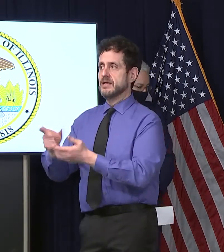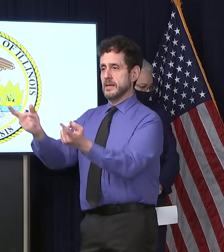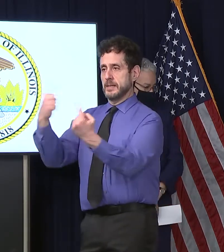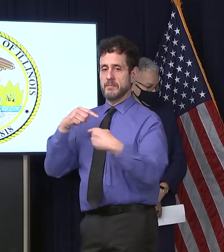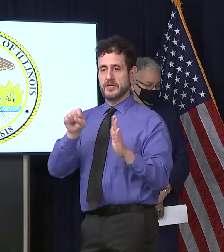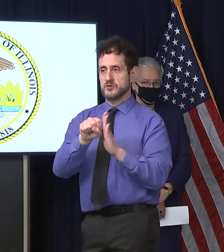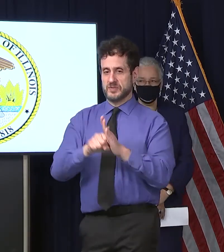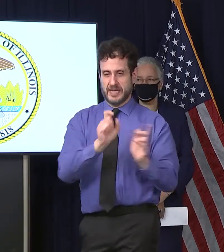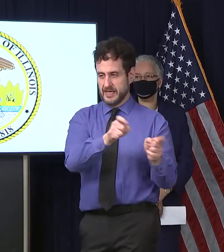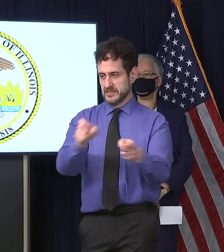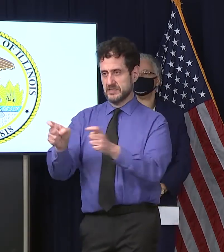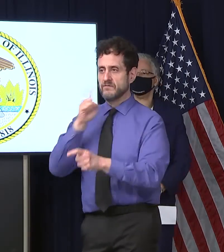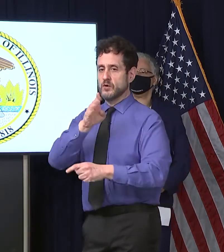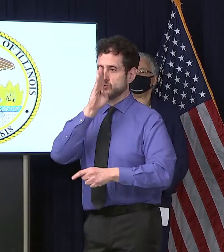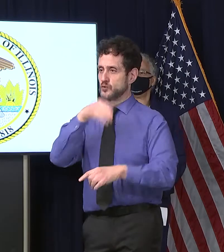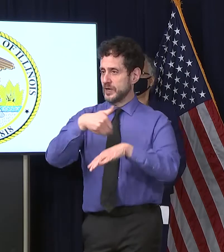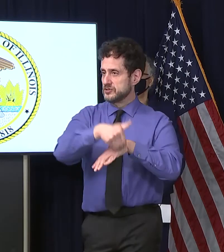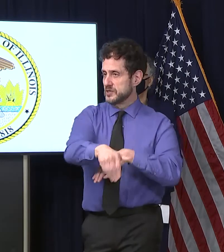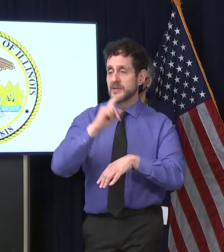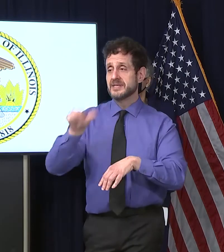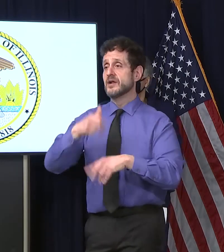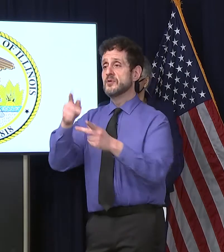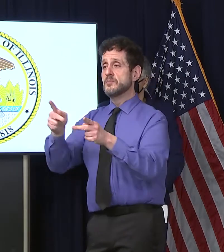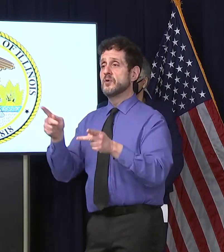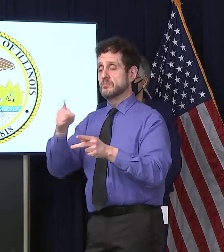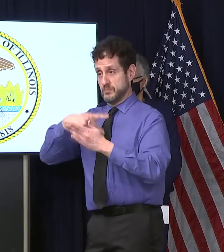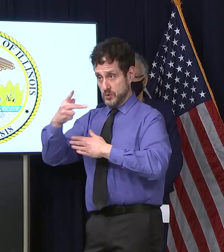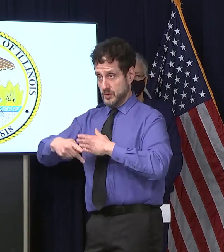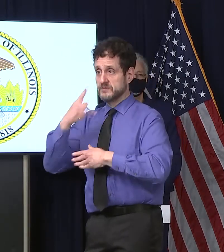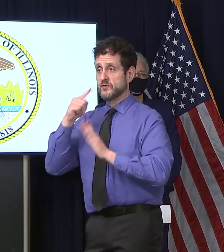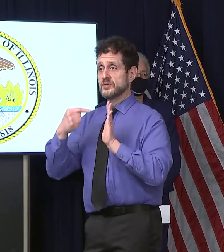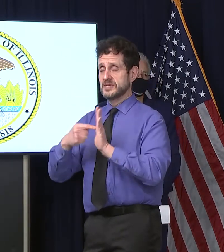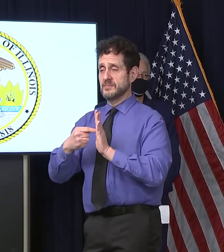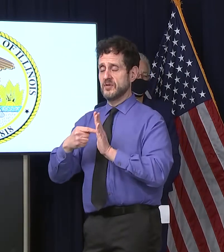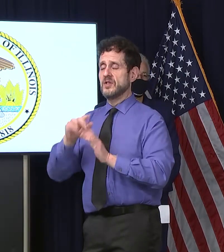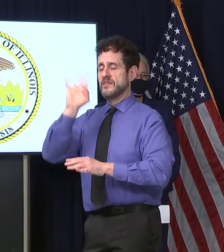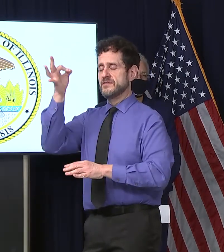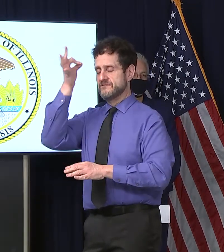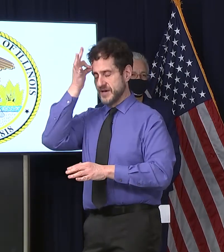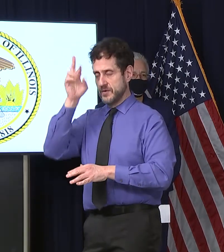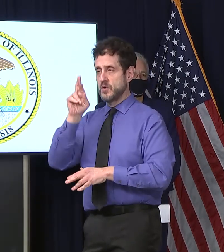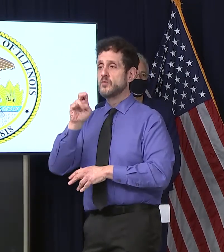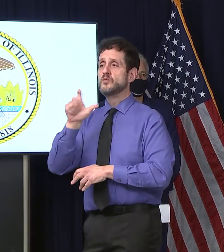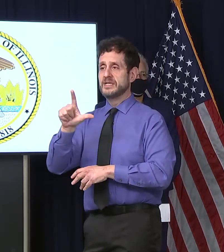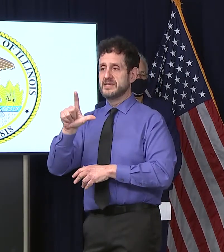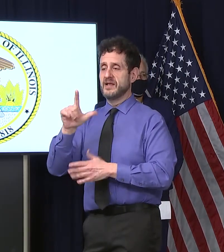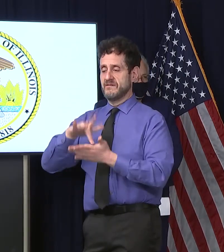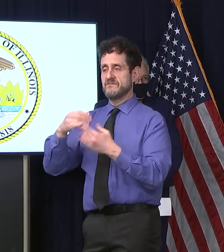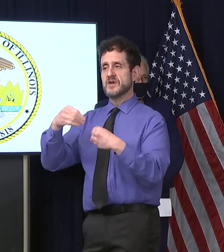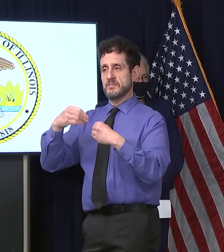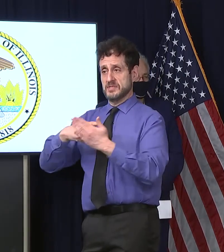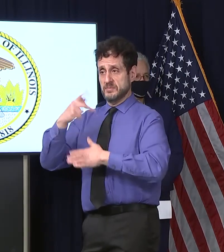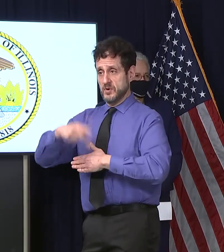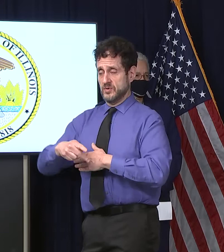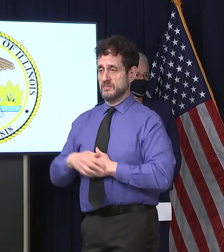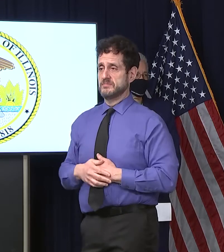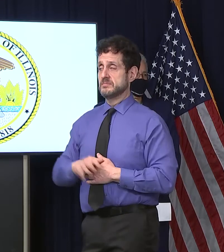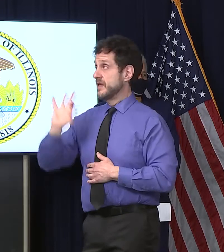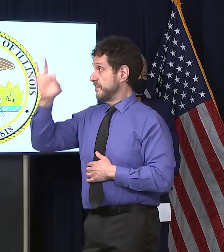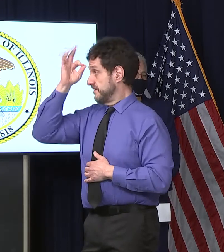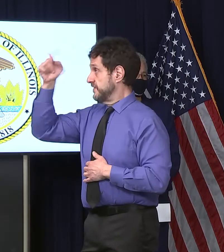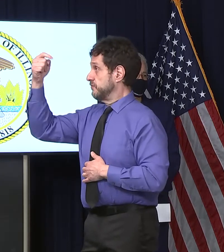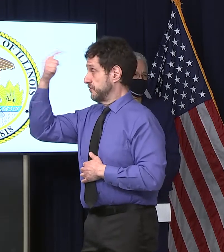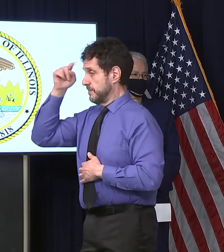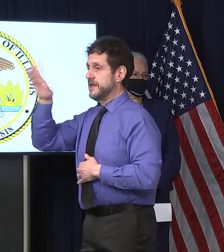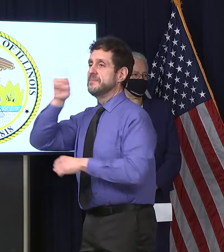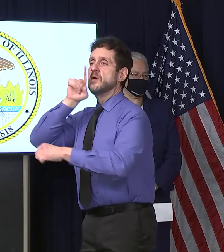and other programs like the federal retail pharmacy program. And based on public commitments from the federal government and